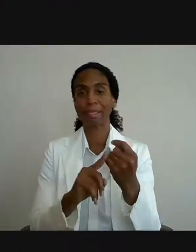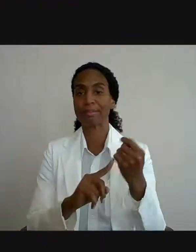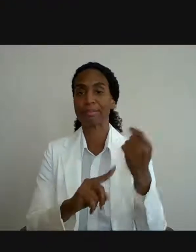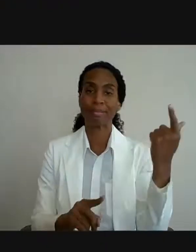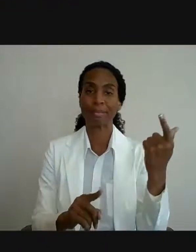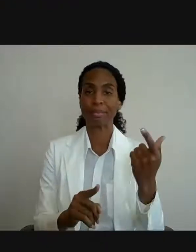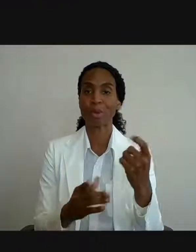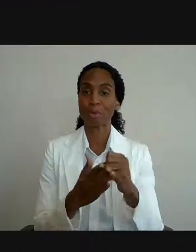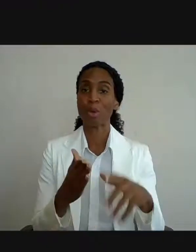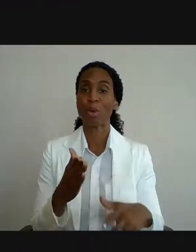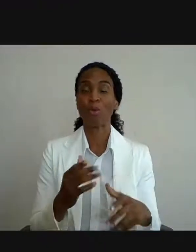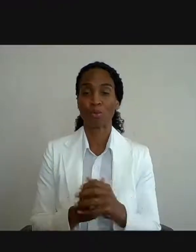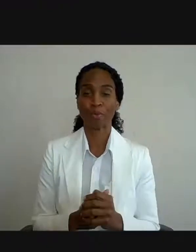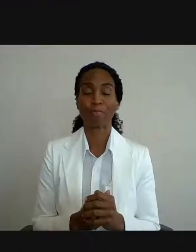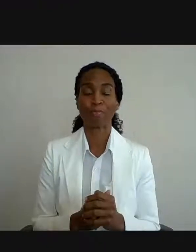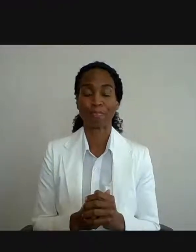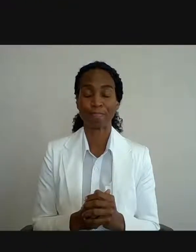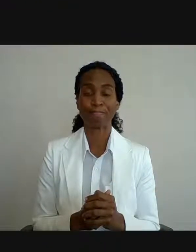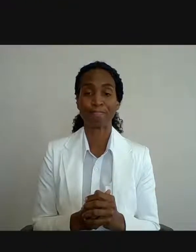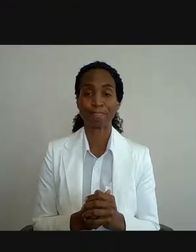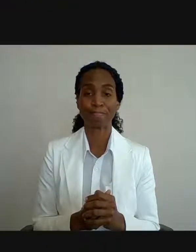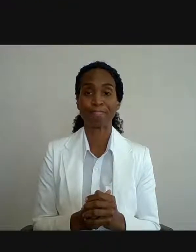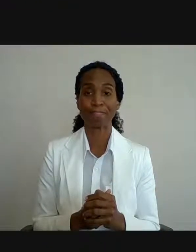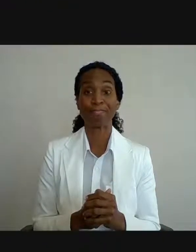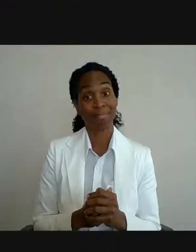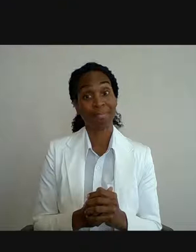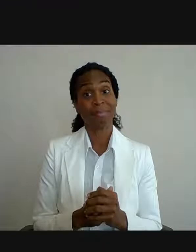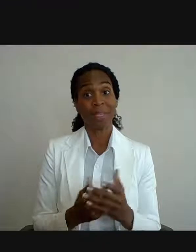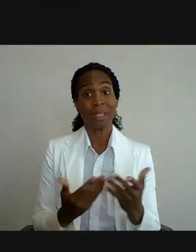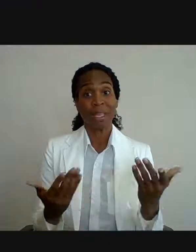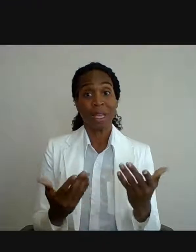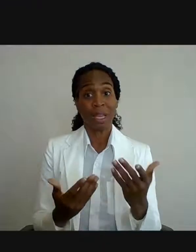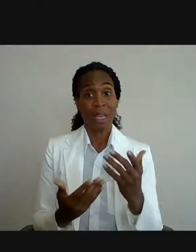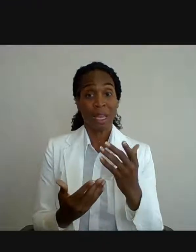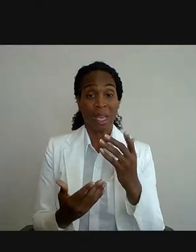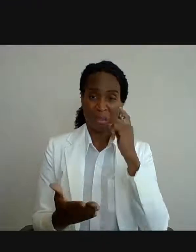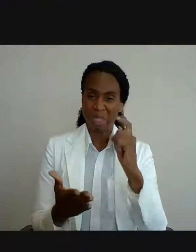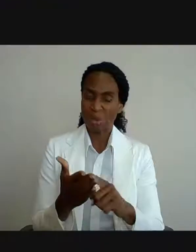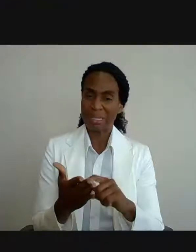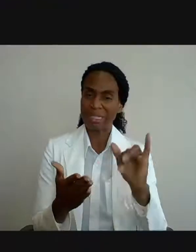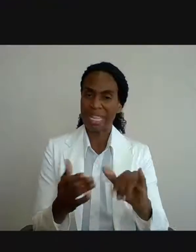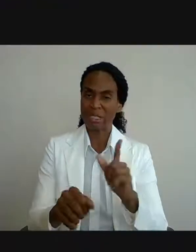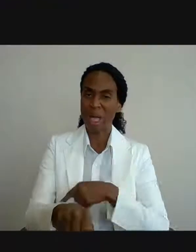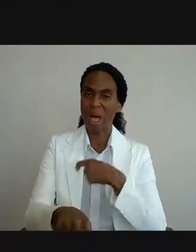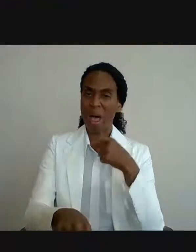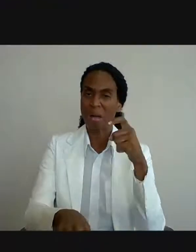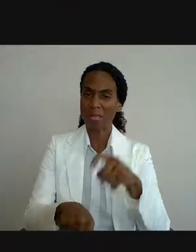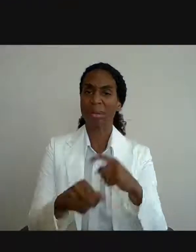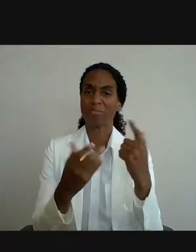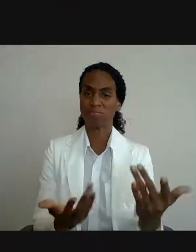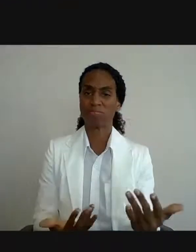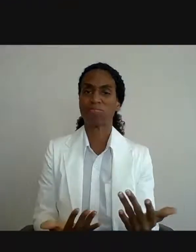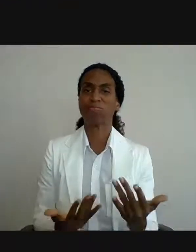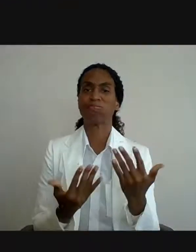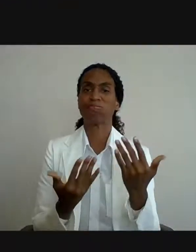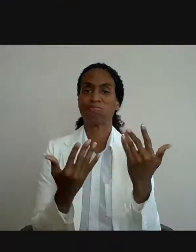short, it was a long time coming, but Indy is ready.